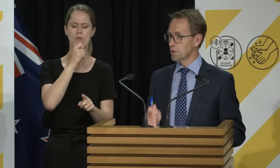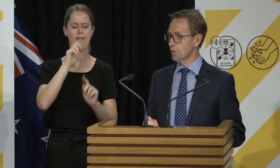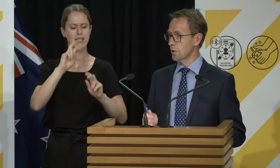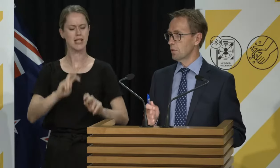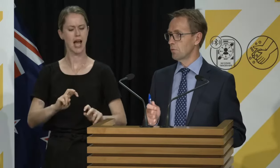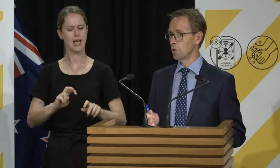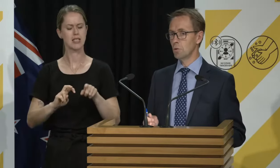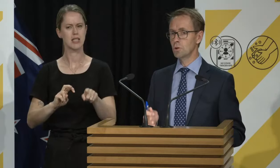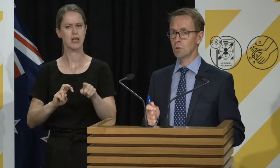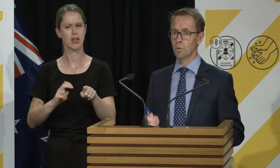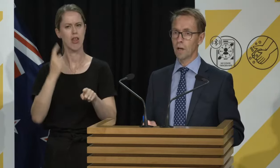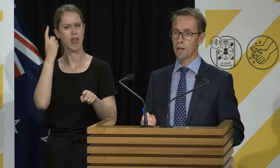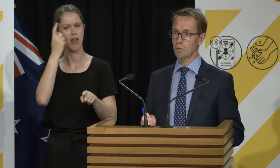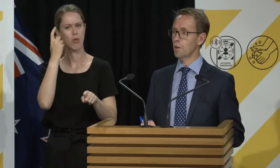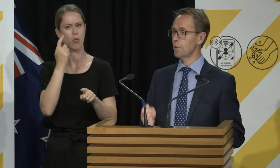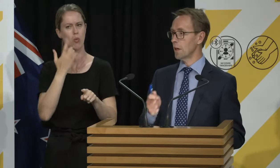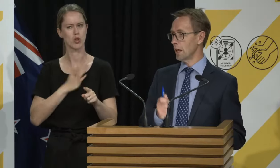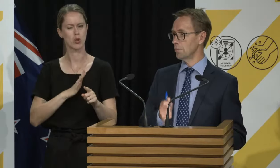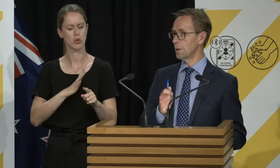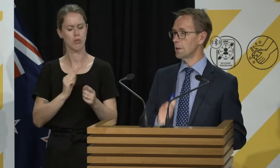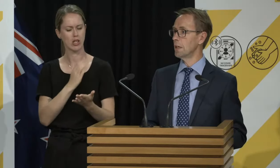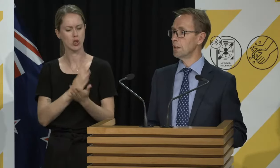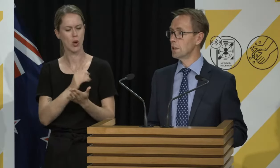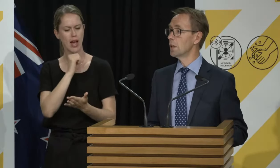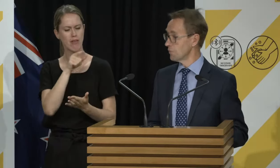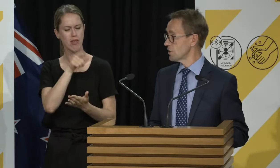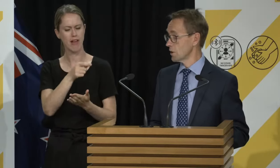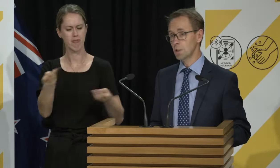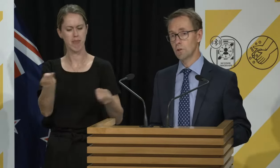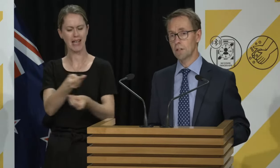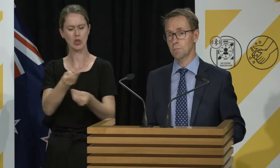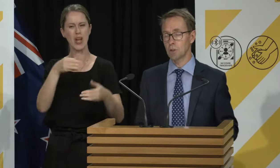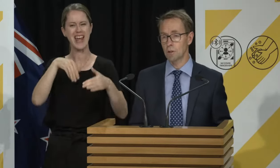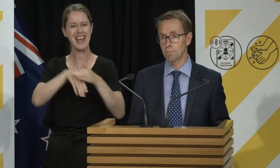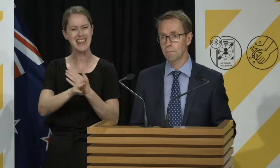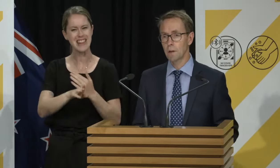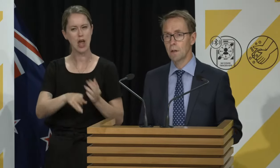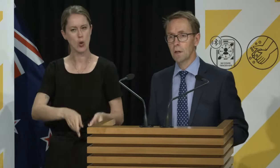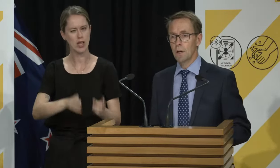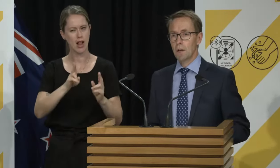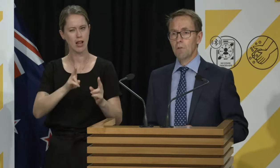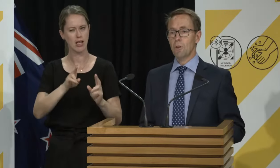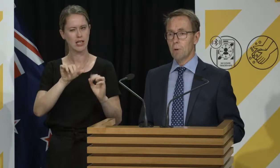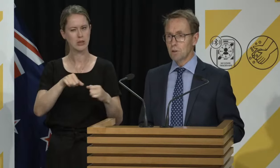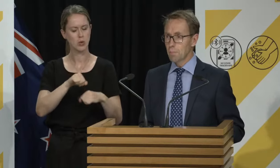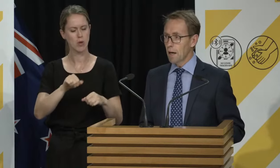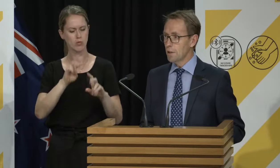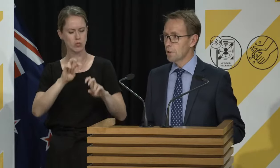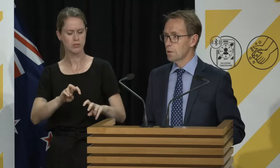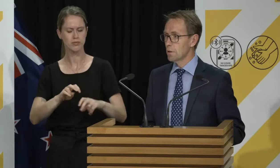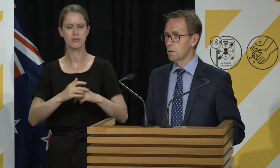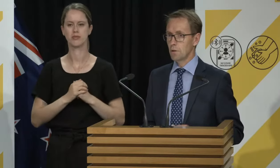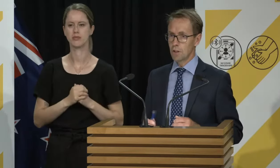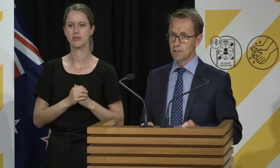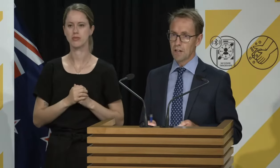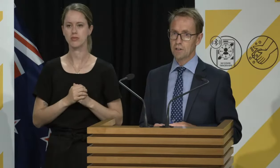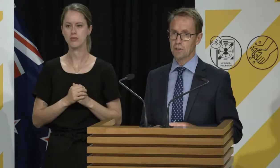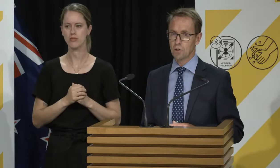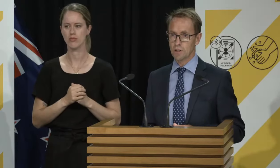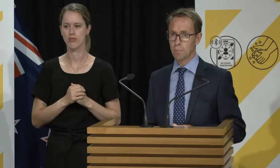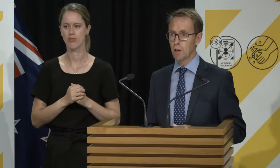a specific view to rule out whether there had been any in-facility transmission. For the most part,